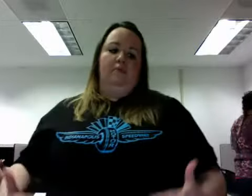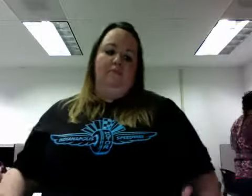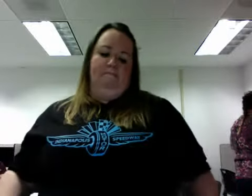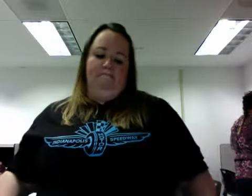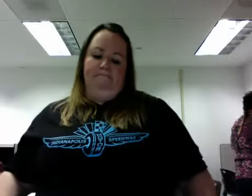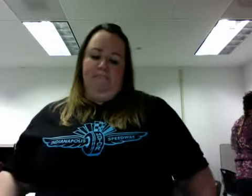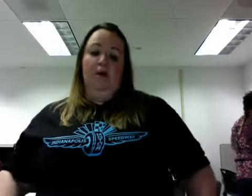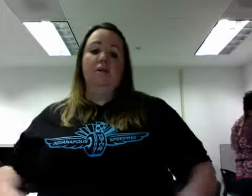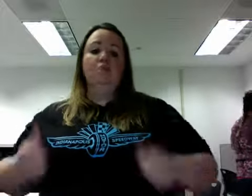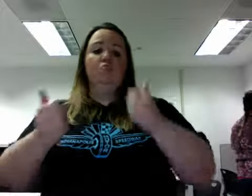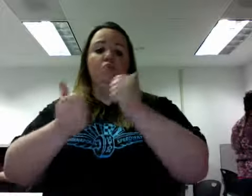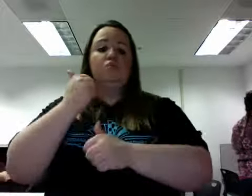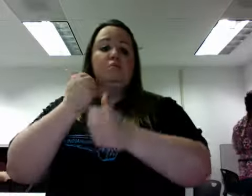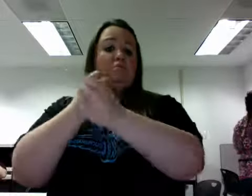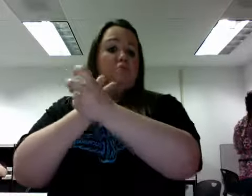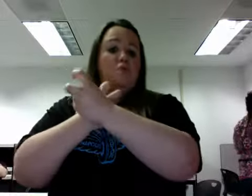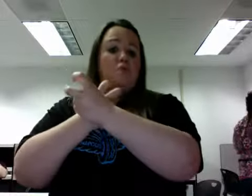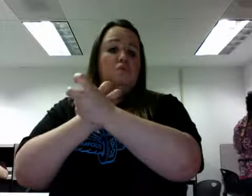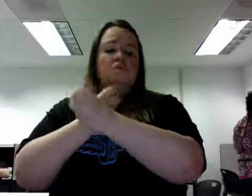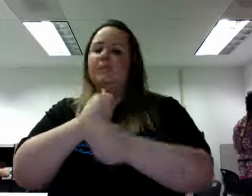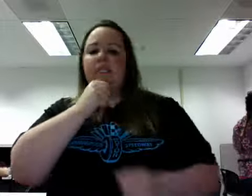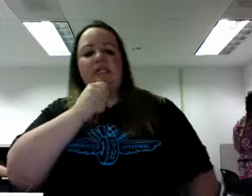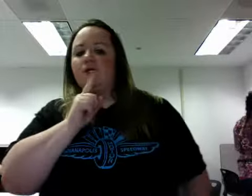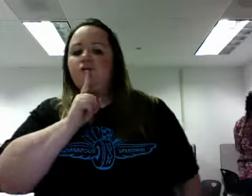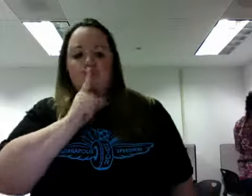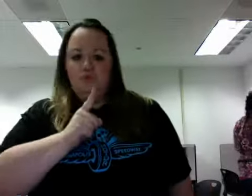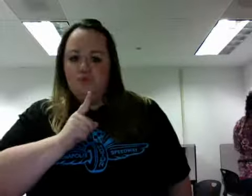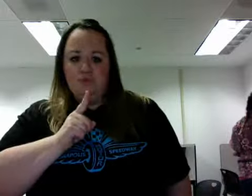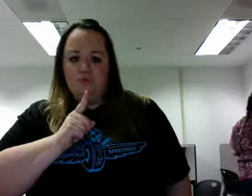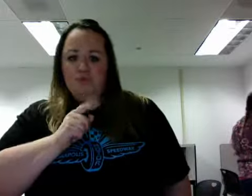bone. It's not true. It's not true at all.